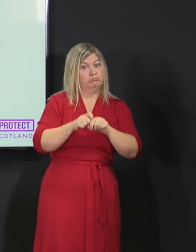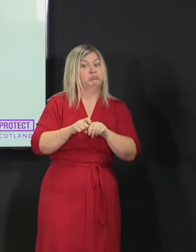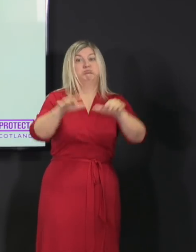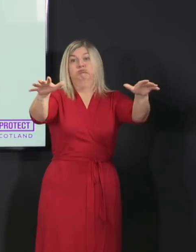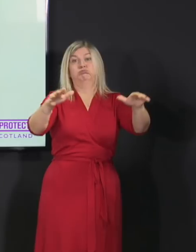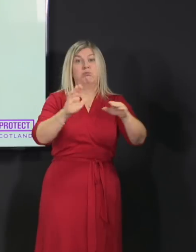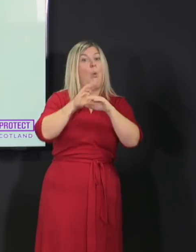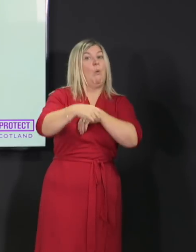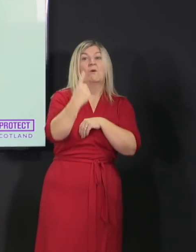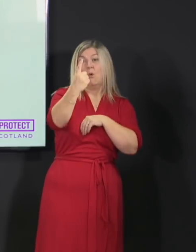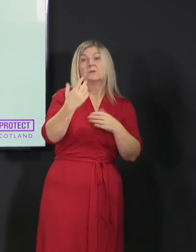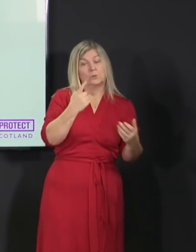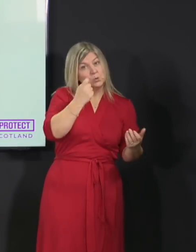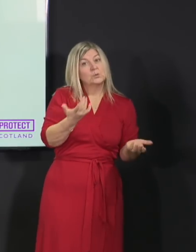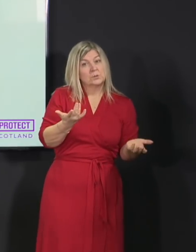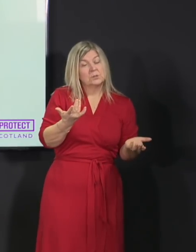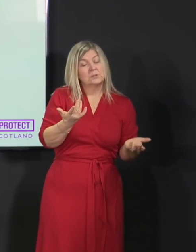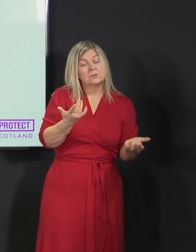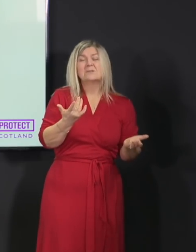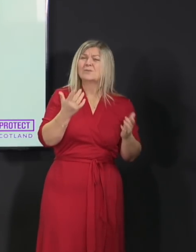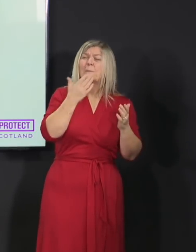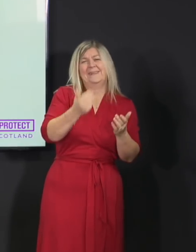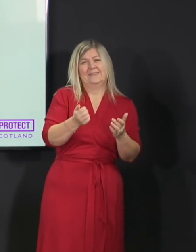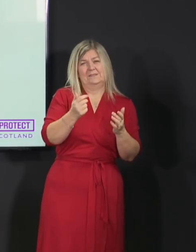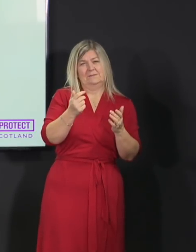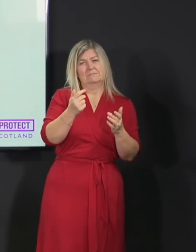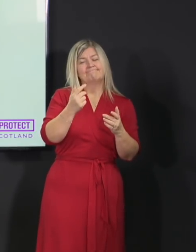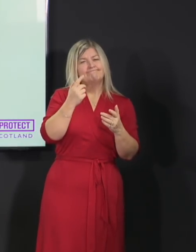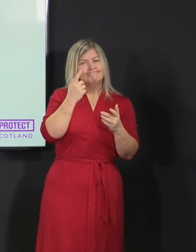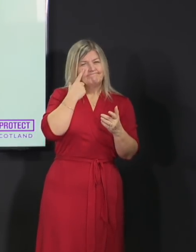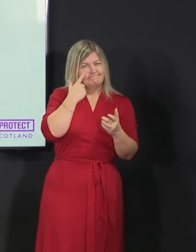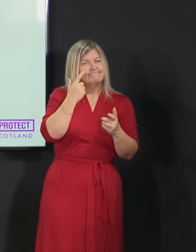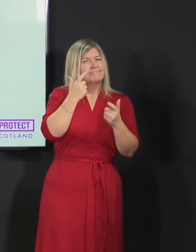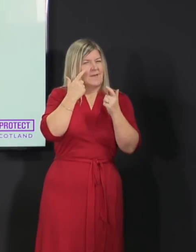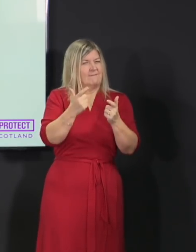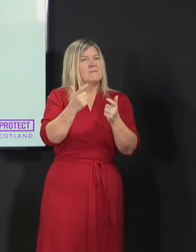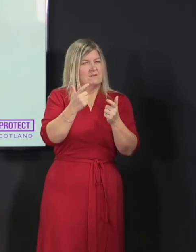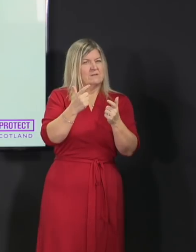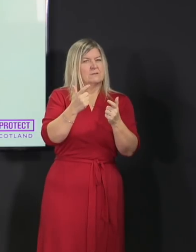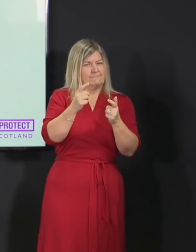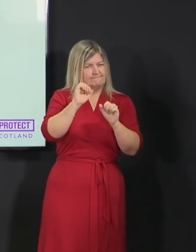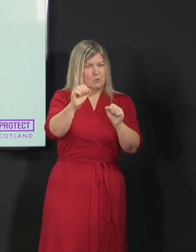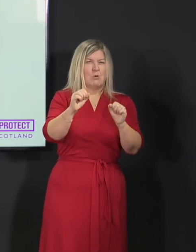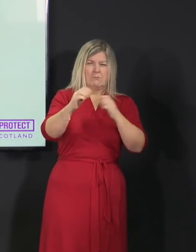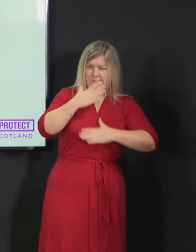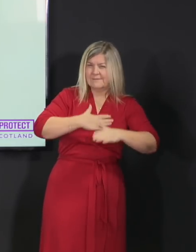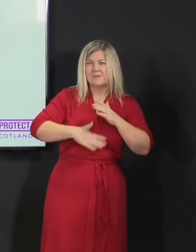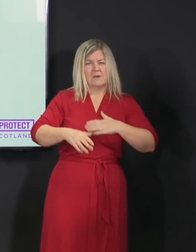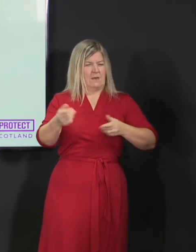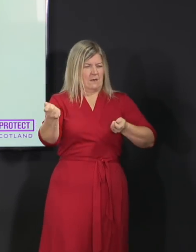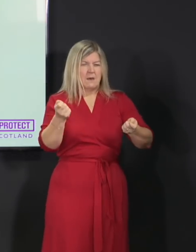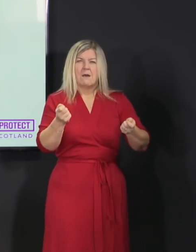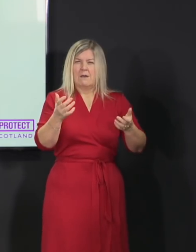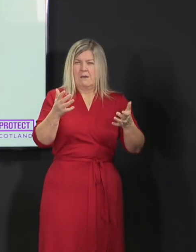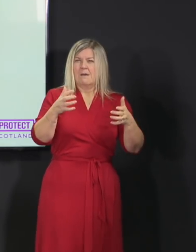message very, very clearly to people is, please continue to be cautious in terms of your approach, in terms of the way that you meet with others, particularly